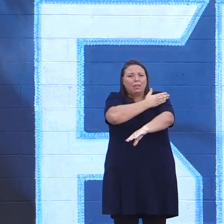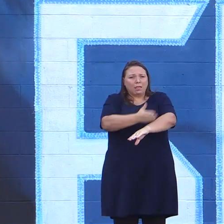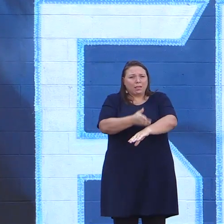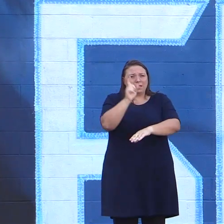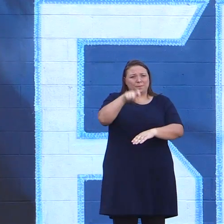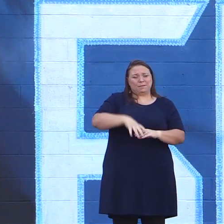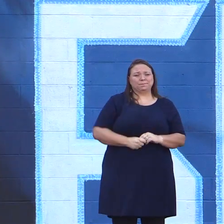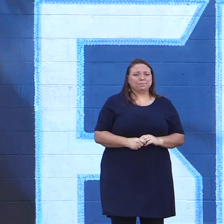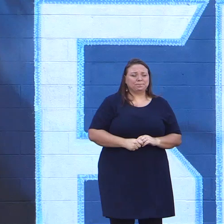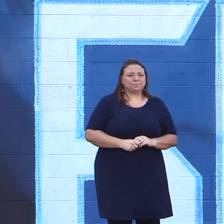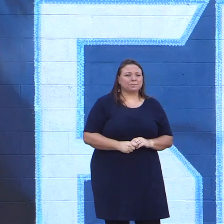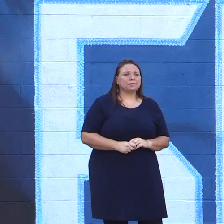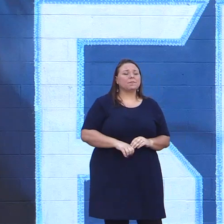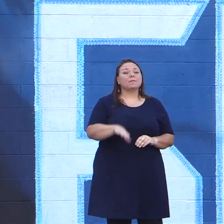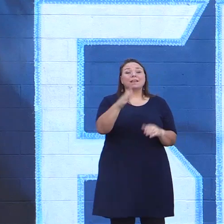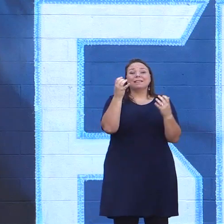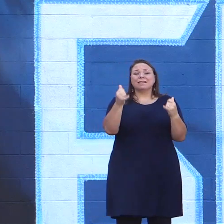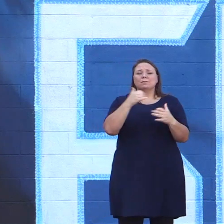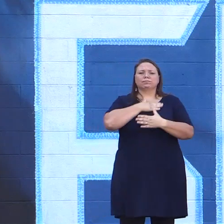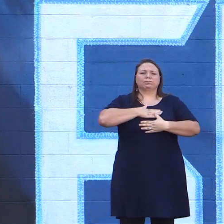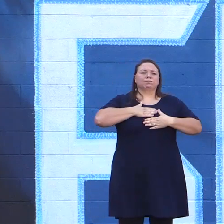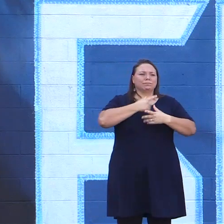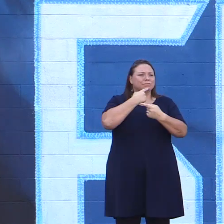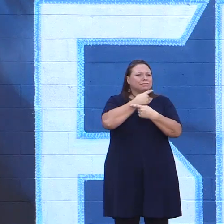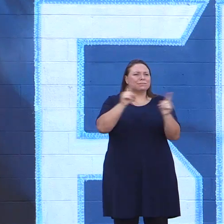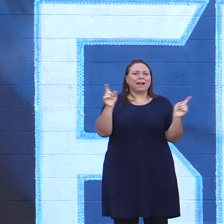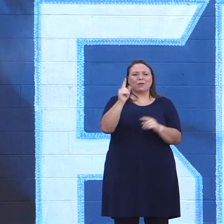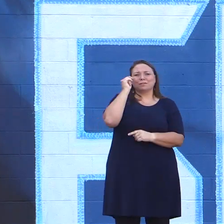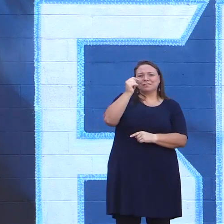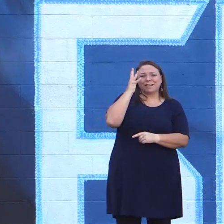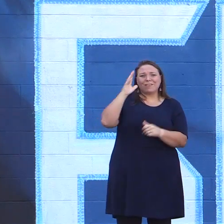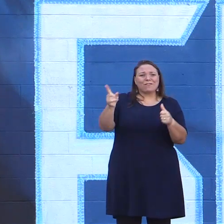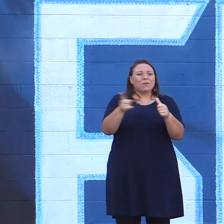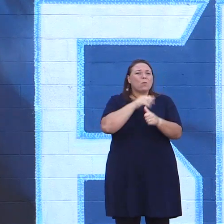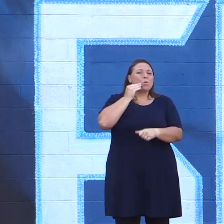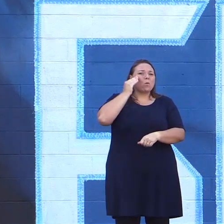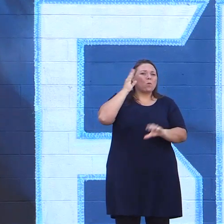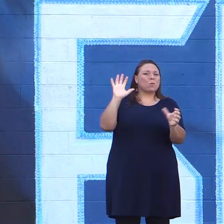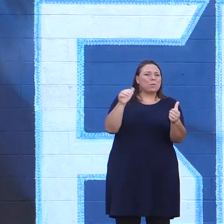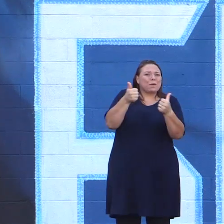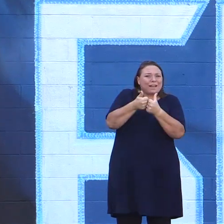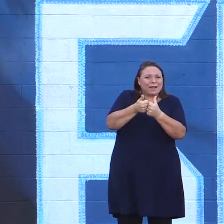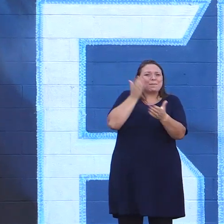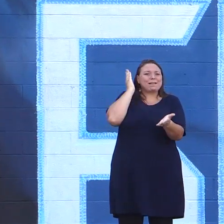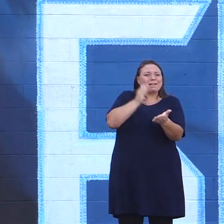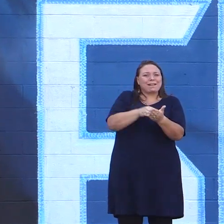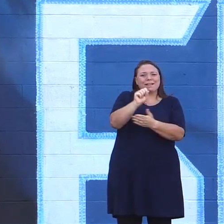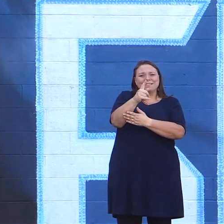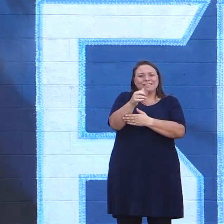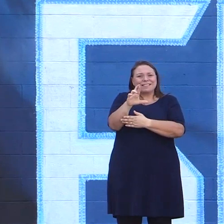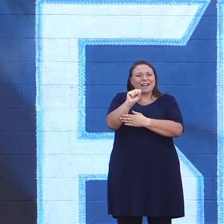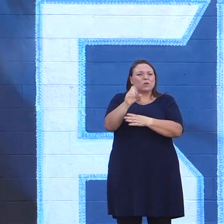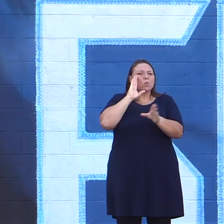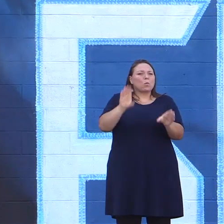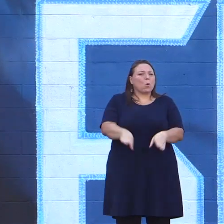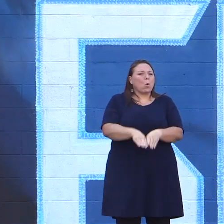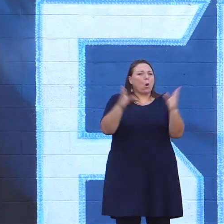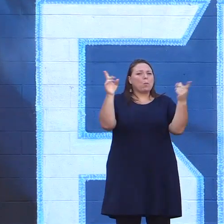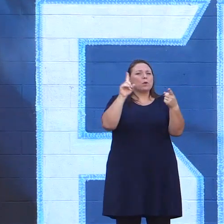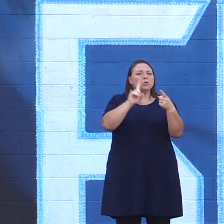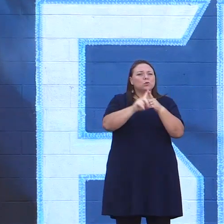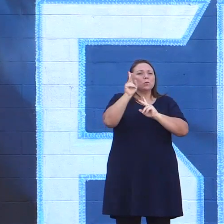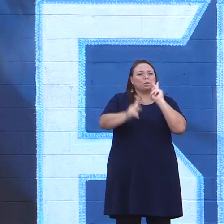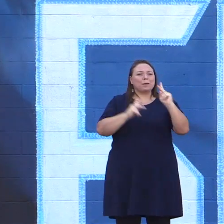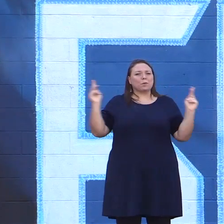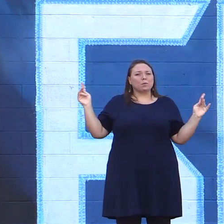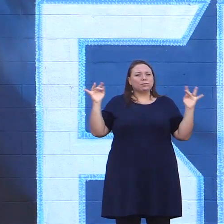demand. Now today, I'm pleased to announce that the Titans' first October home game against the Steelers will be open to in-person